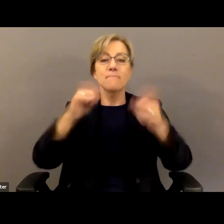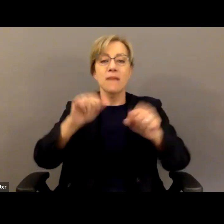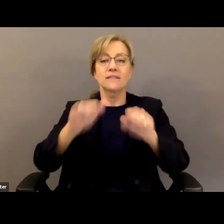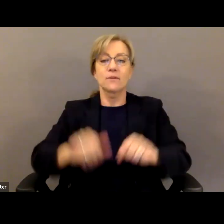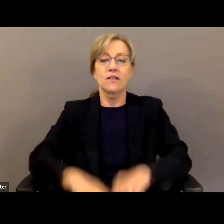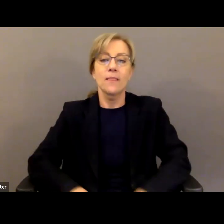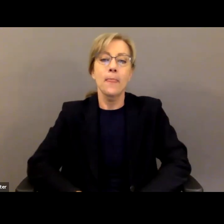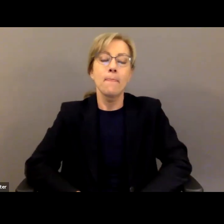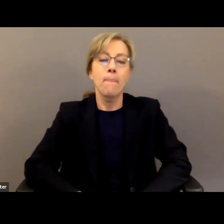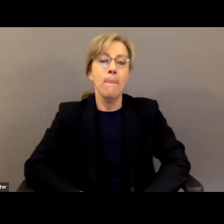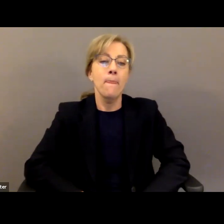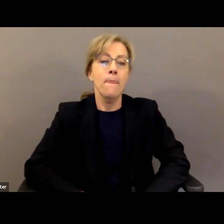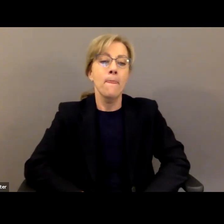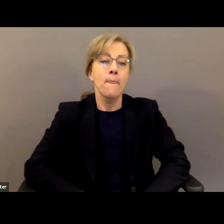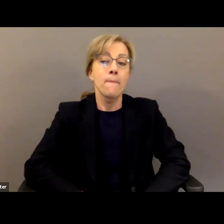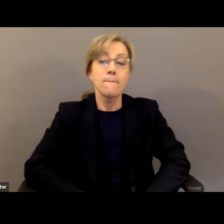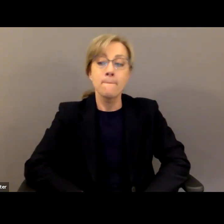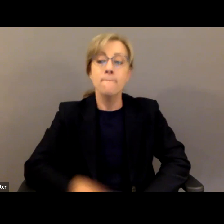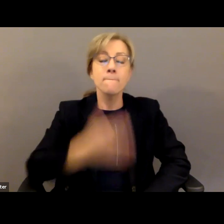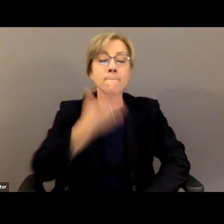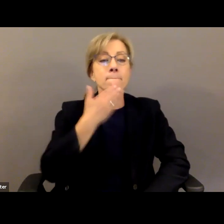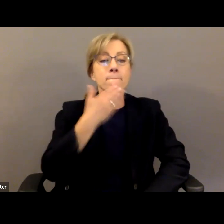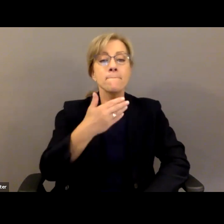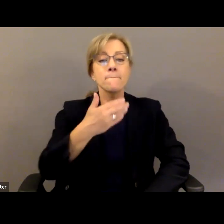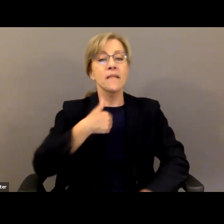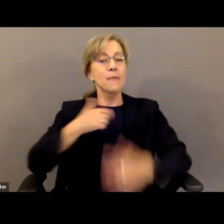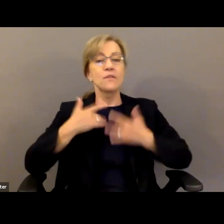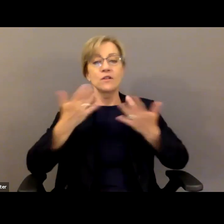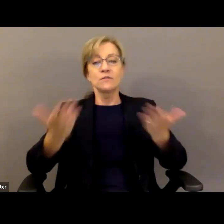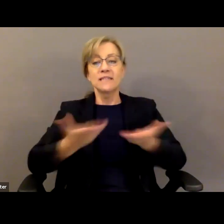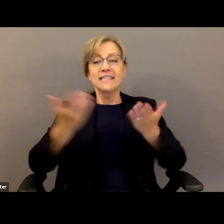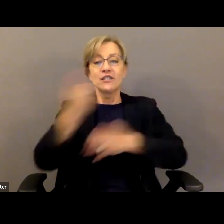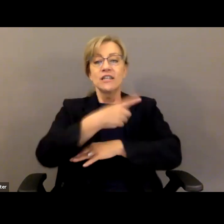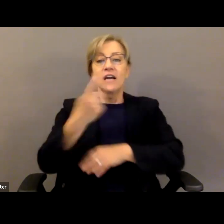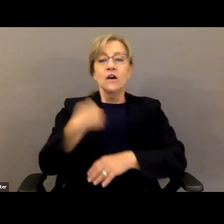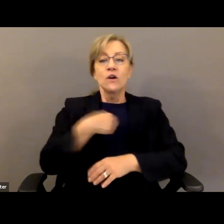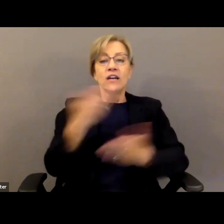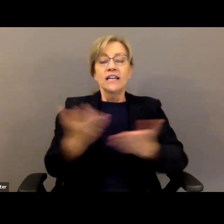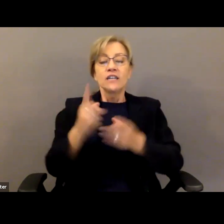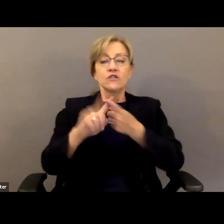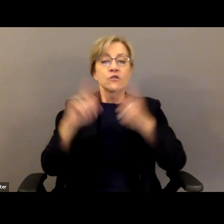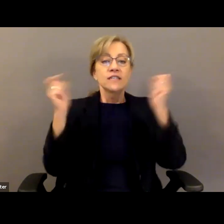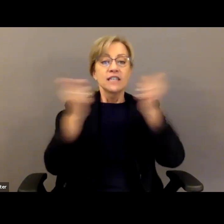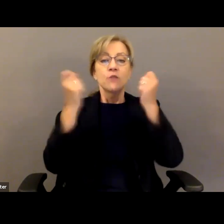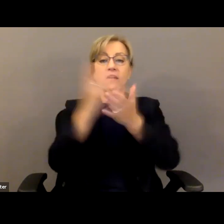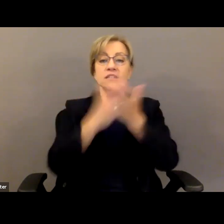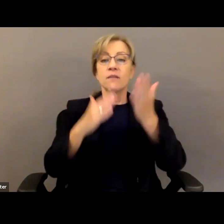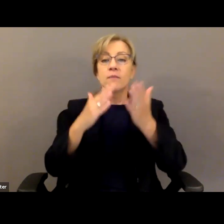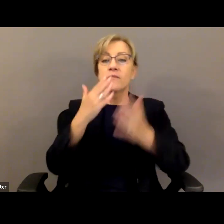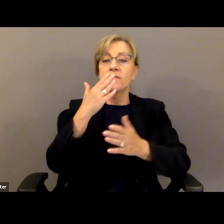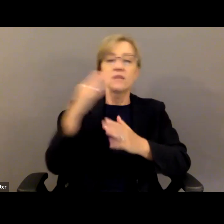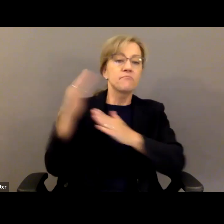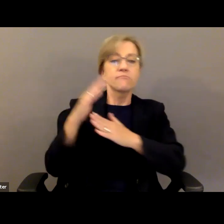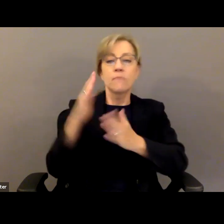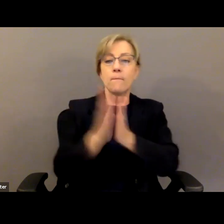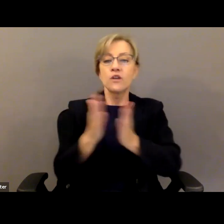Thanks, Courtney. I'm really delighted to be here today. So we're here to celebrate some of the best books of the year chosen by